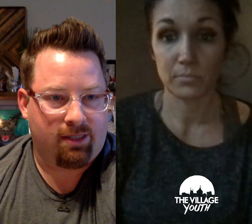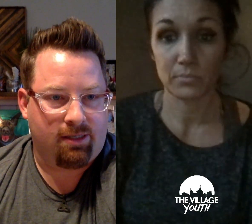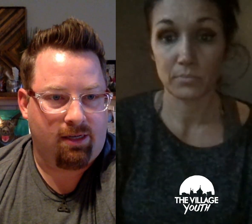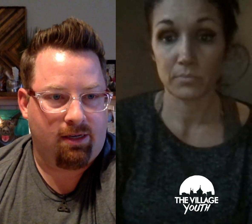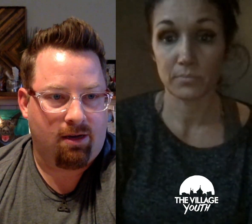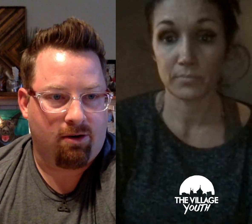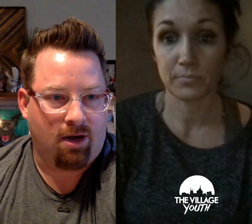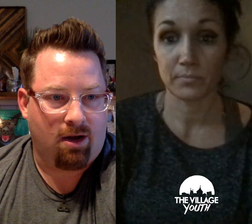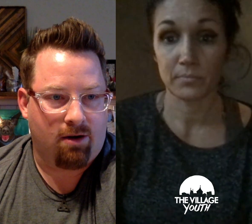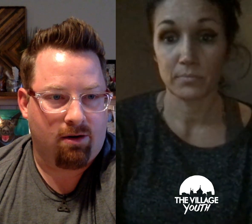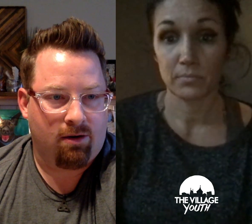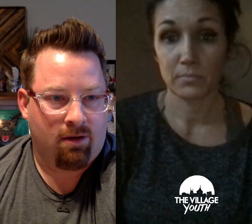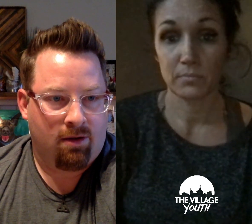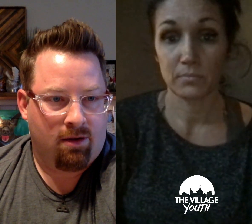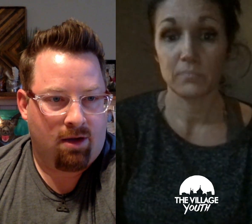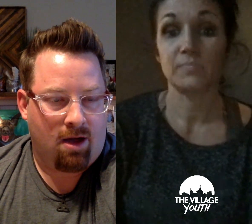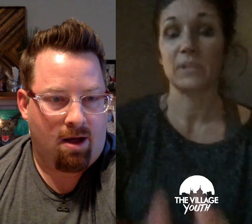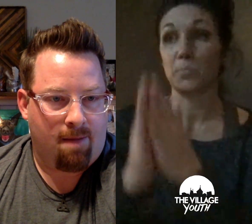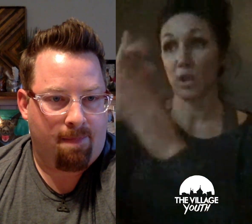friend Christy and her daughter